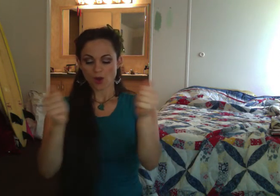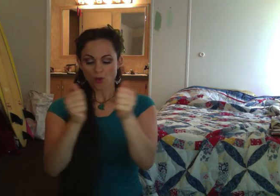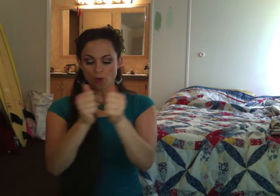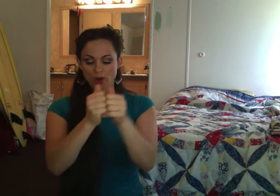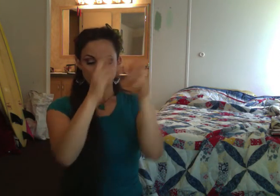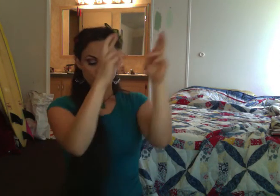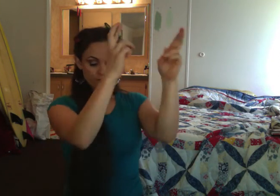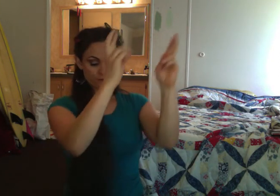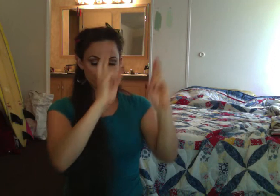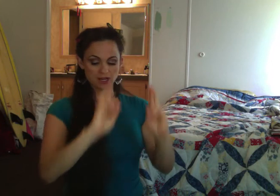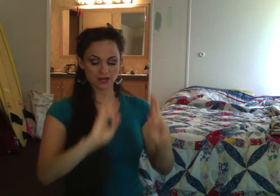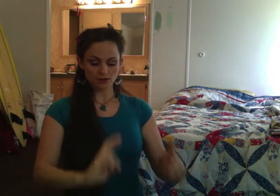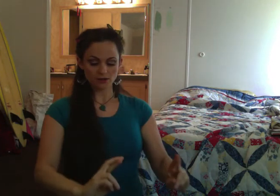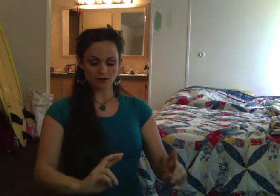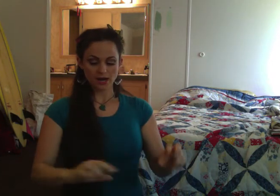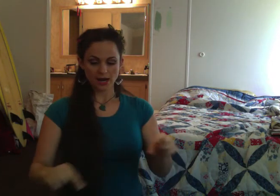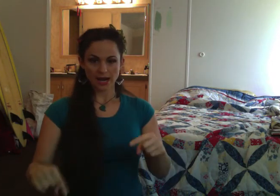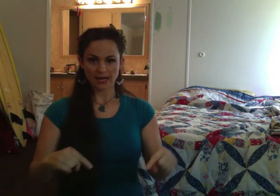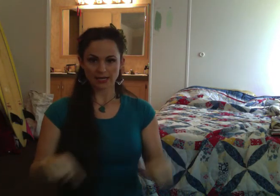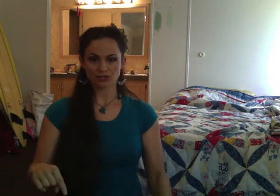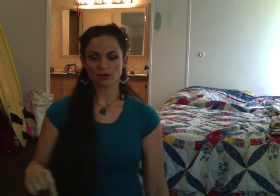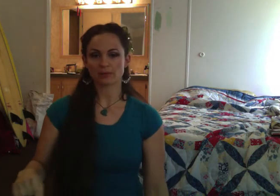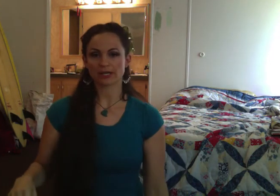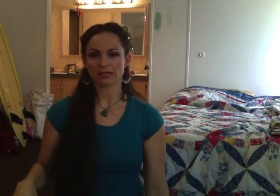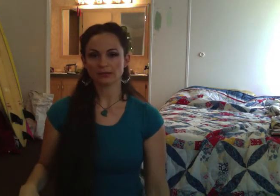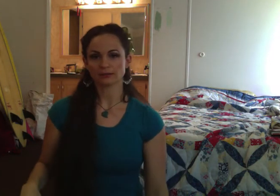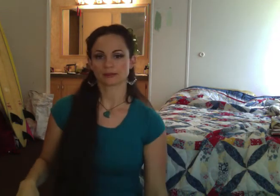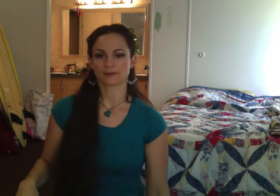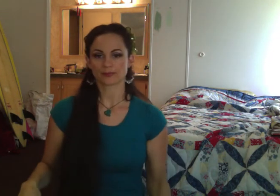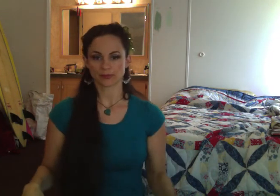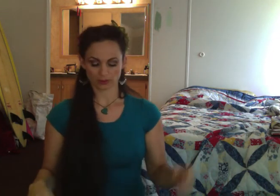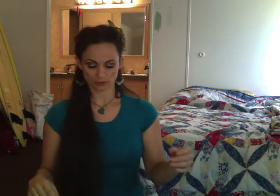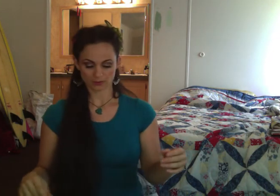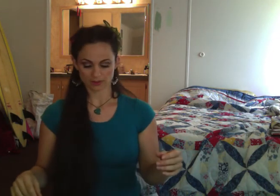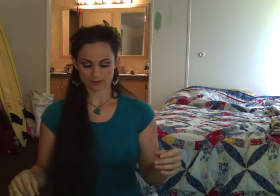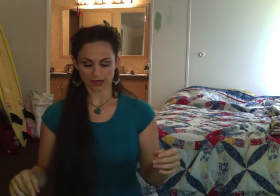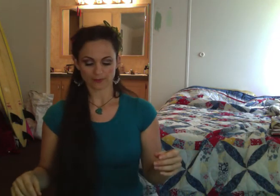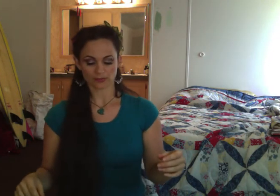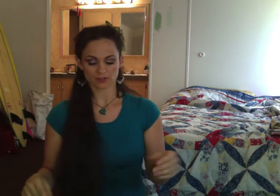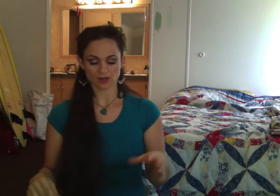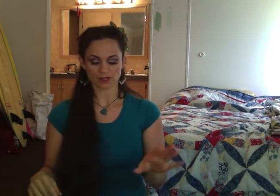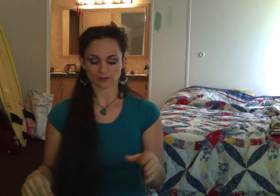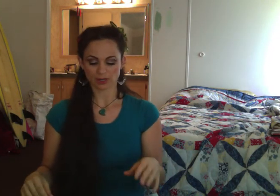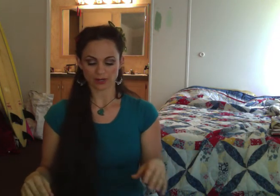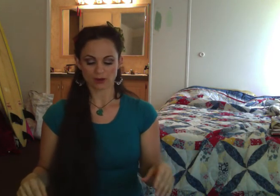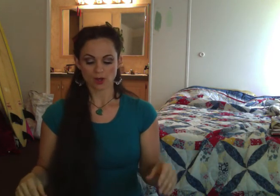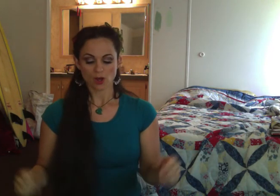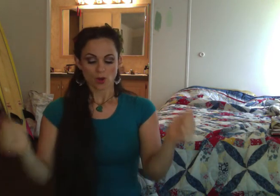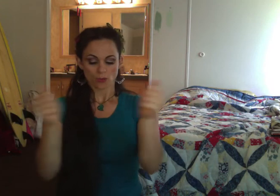with fear and trembling. Oops, there. Sorry, the computer went out.